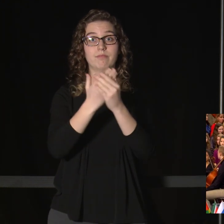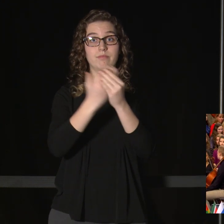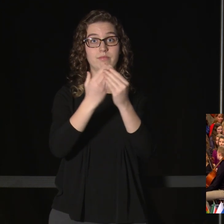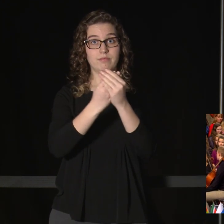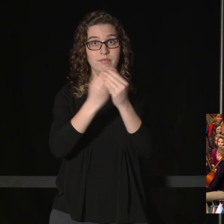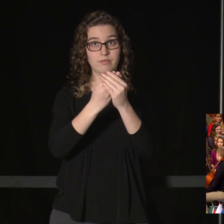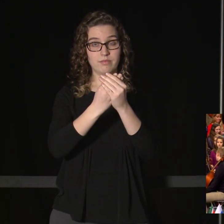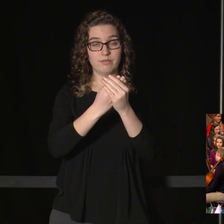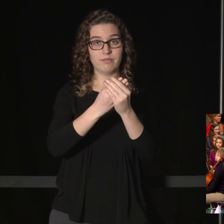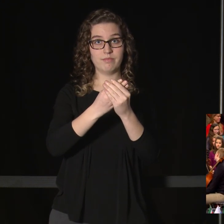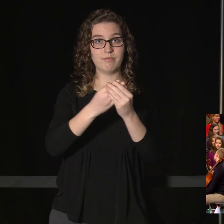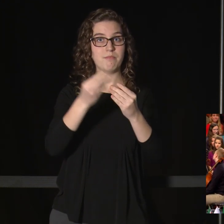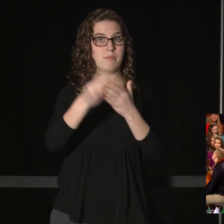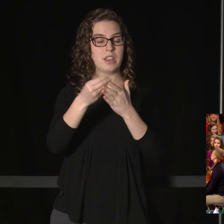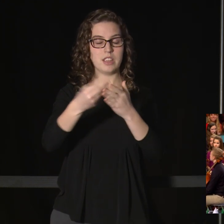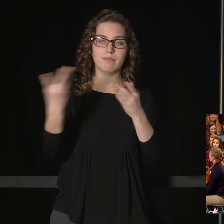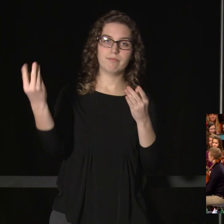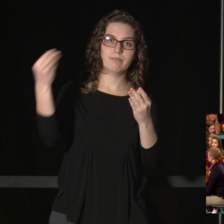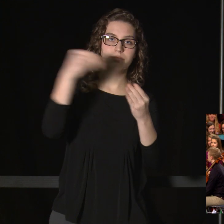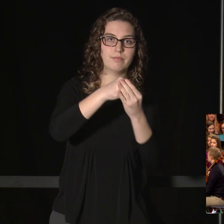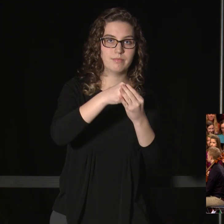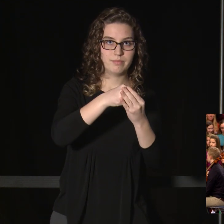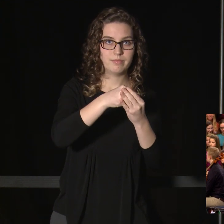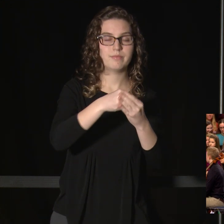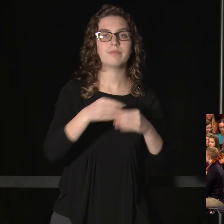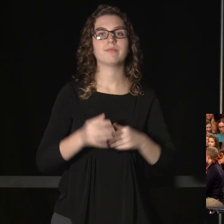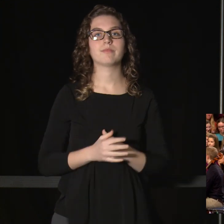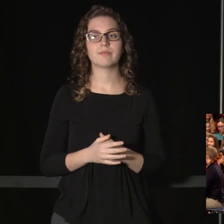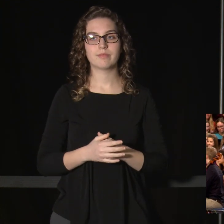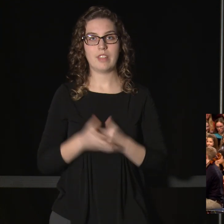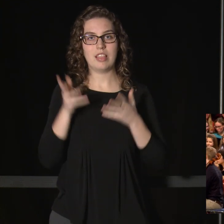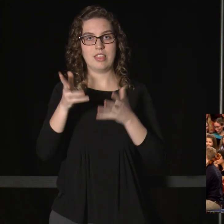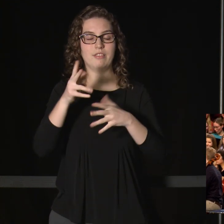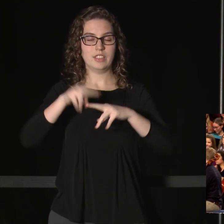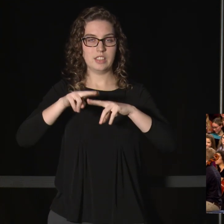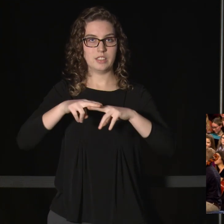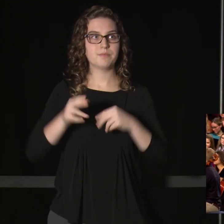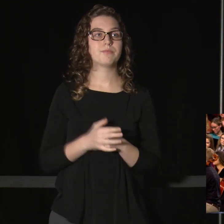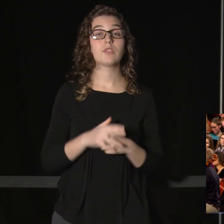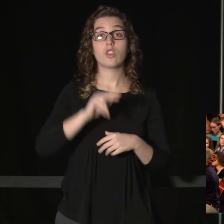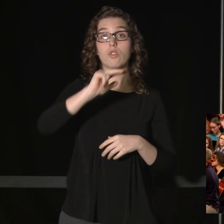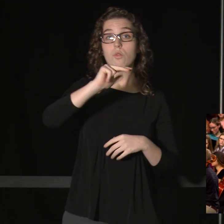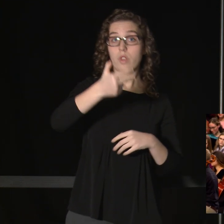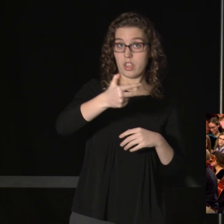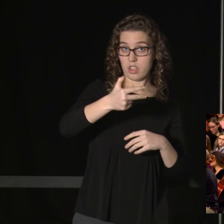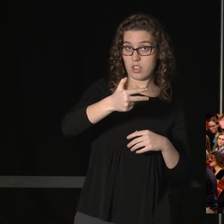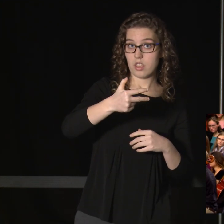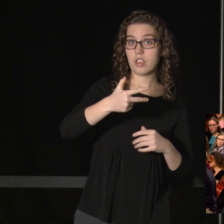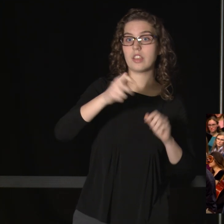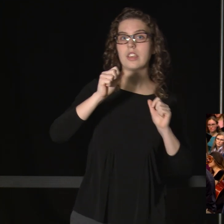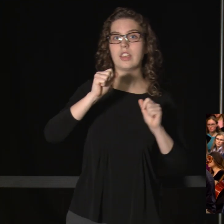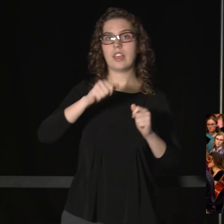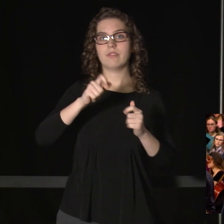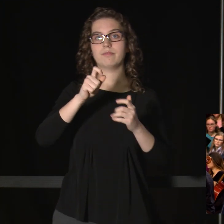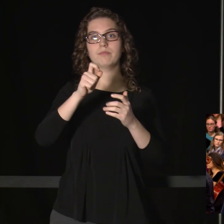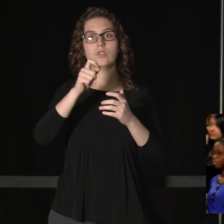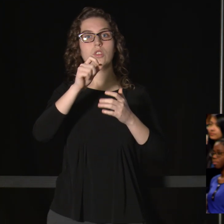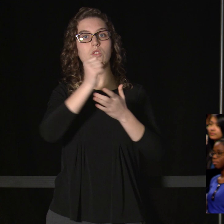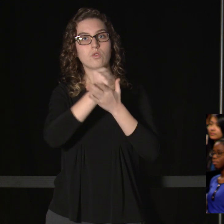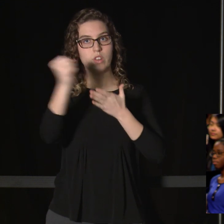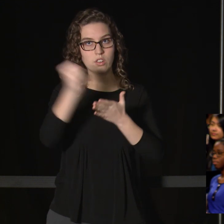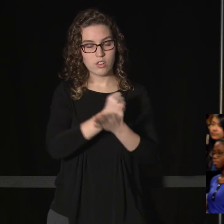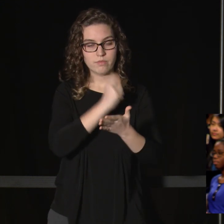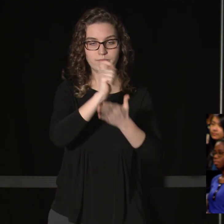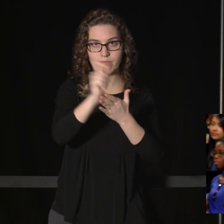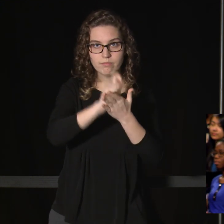left on your seat. 3, you can fill out your credit card information on this envelope. 4, you can use the